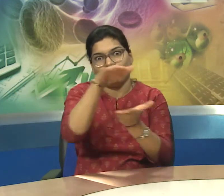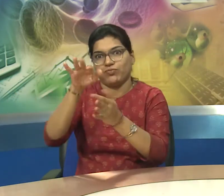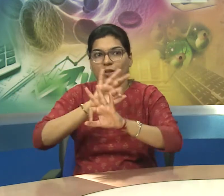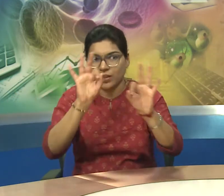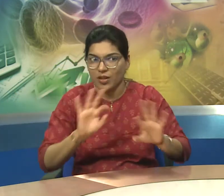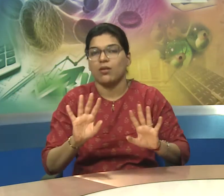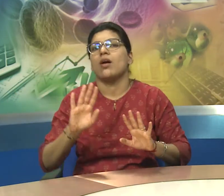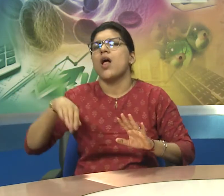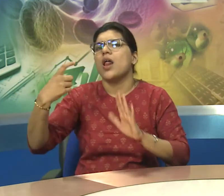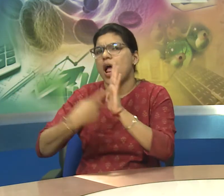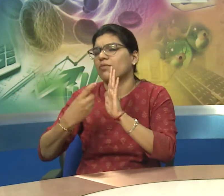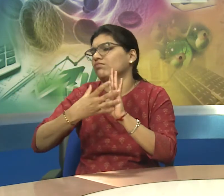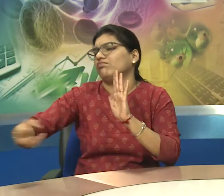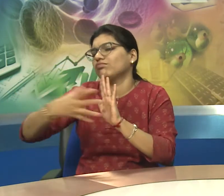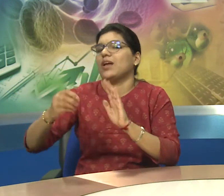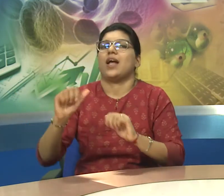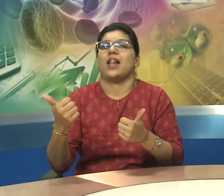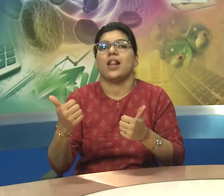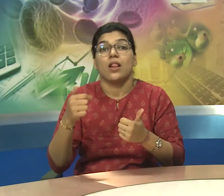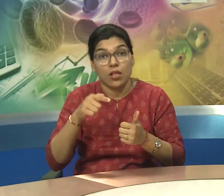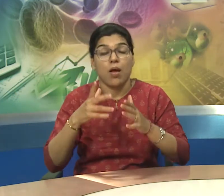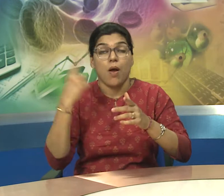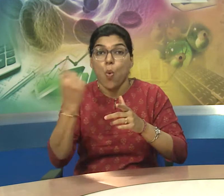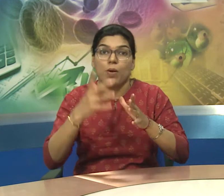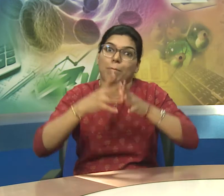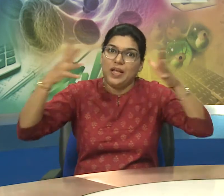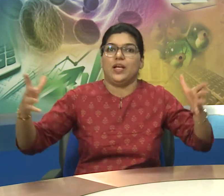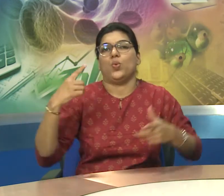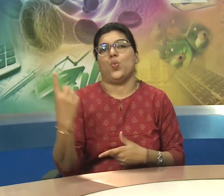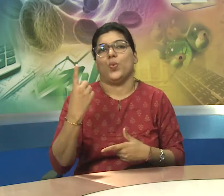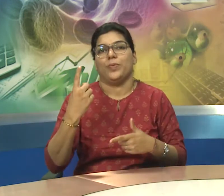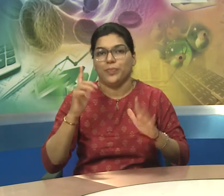retailers in small quantity.